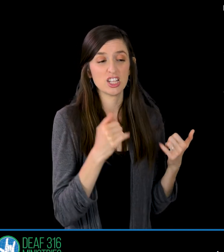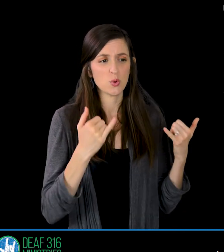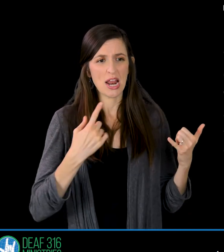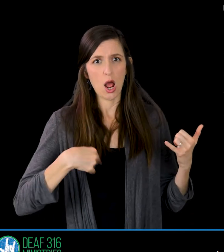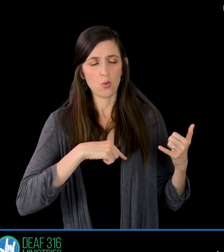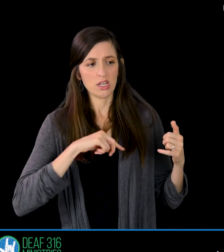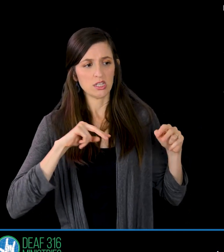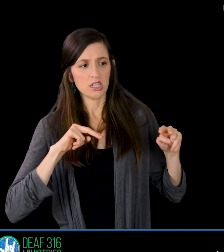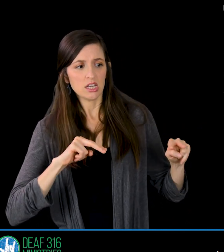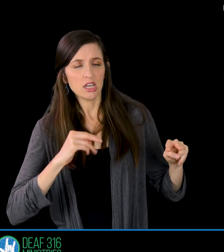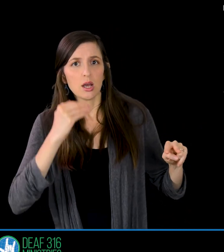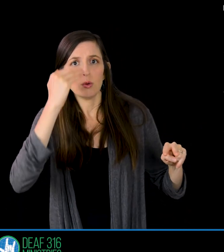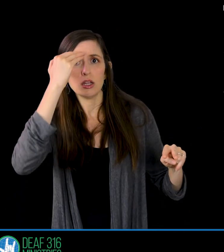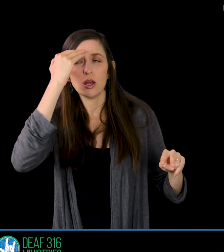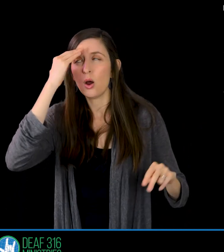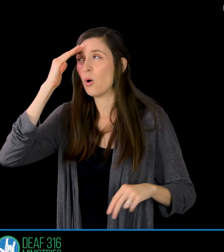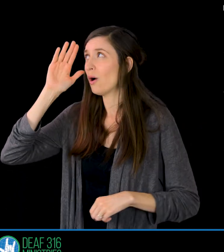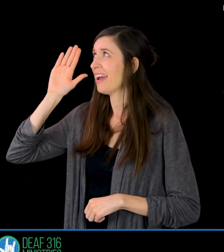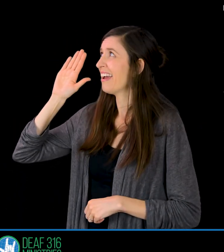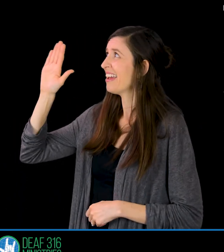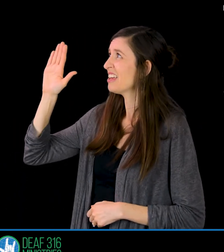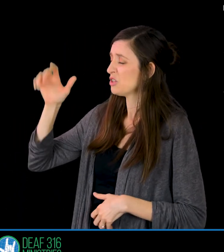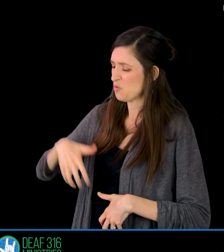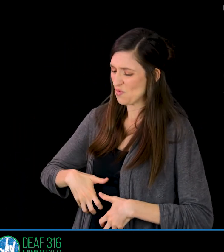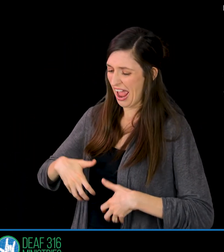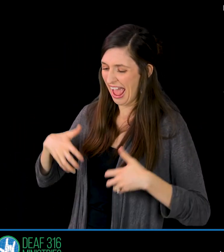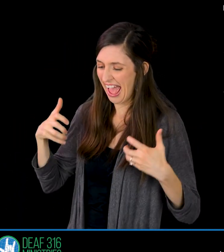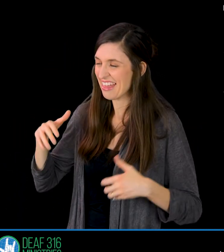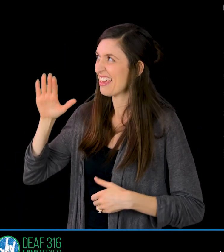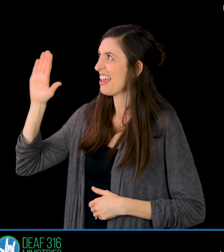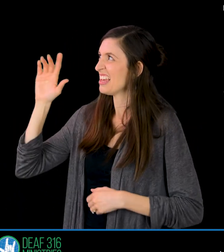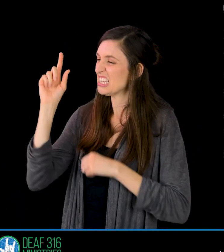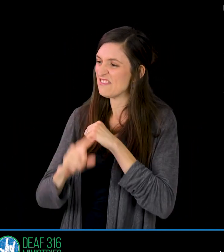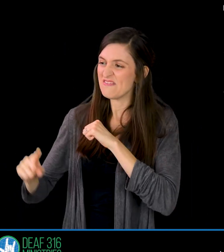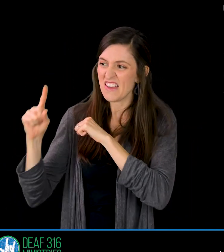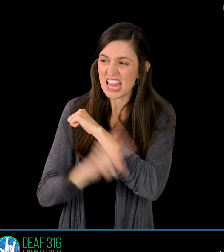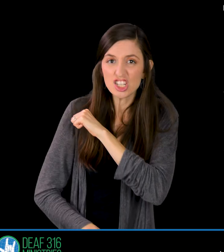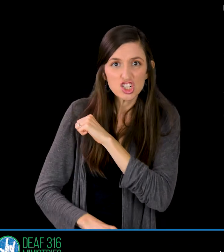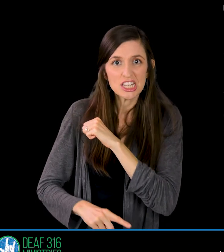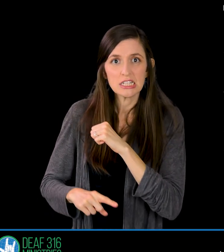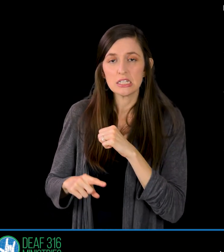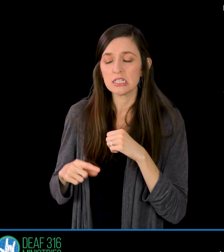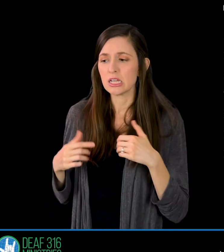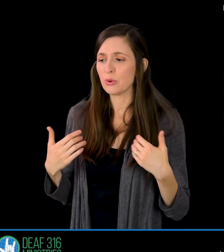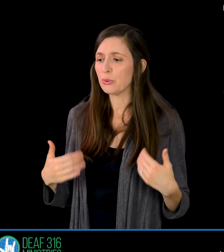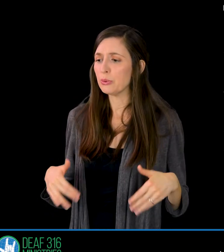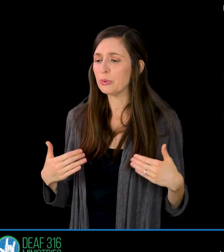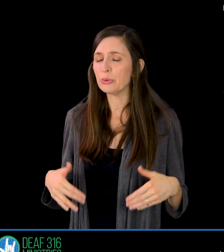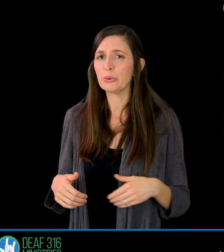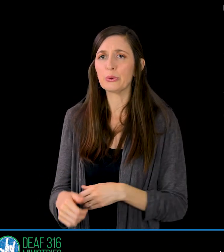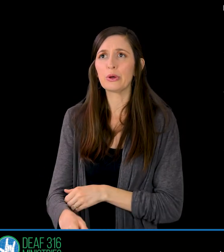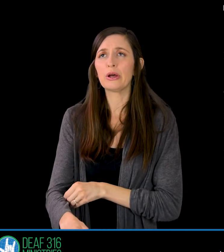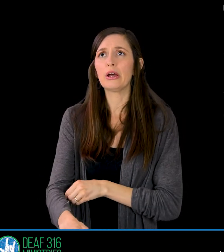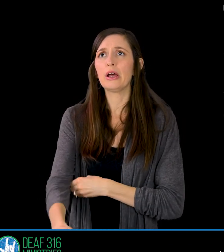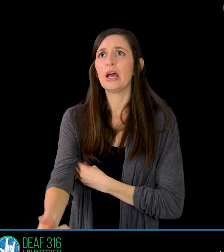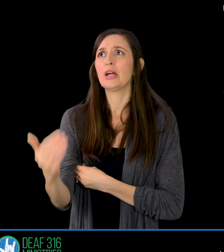and given what we've seen now of how this is the wrath of God and the vengeance of God